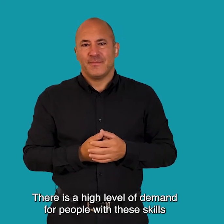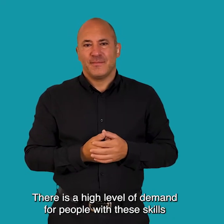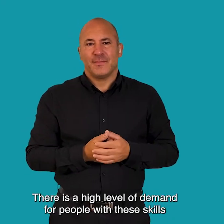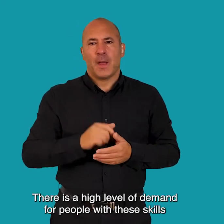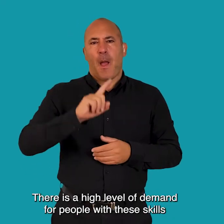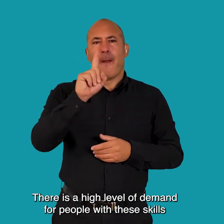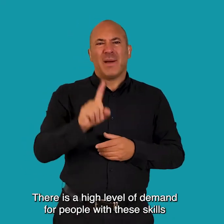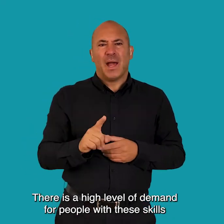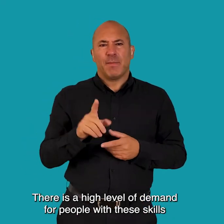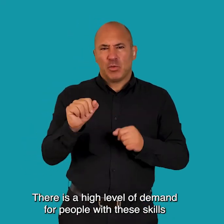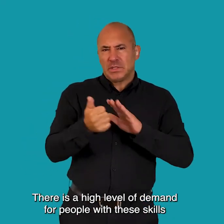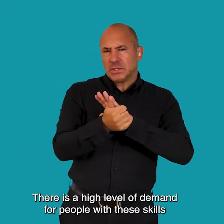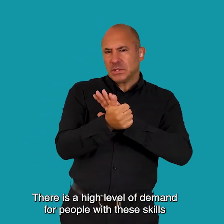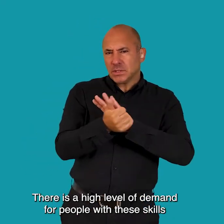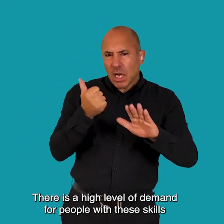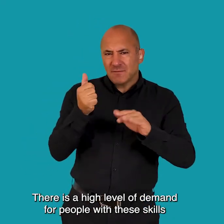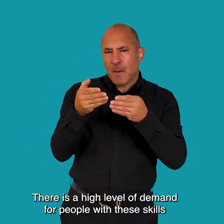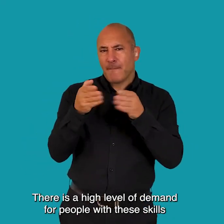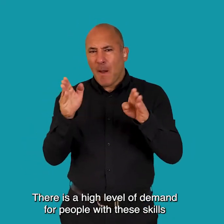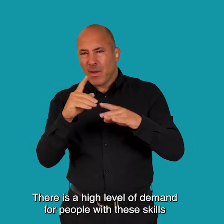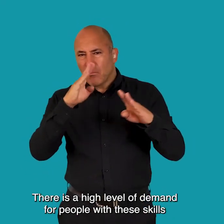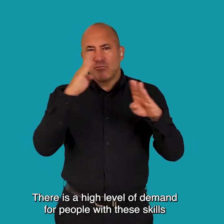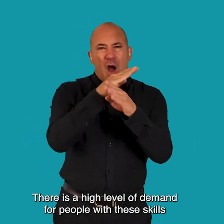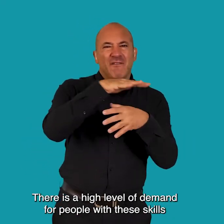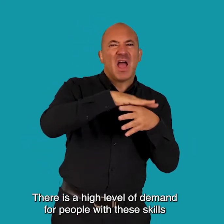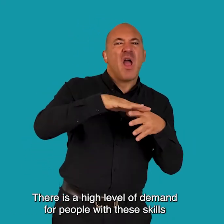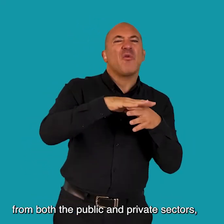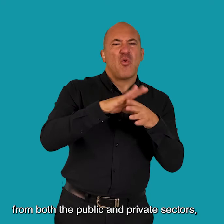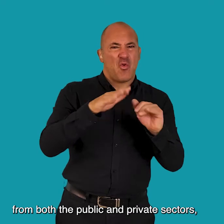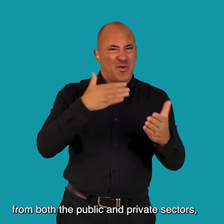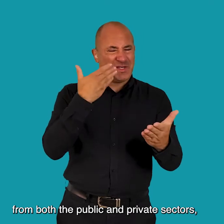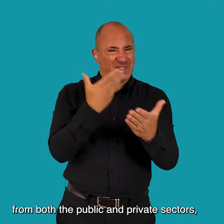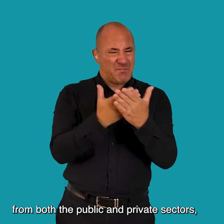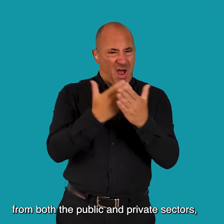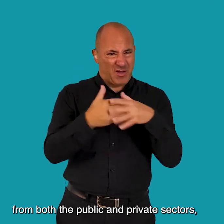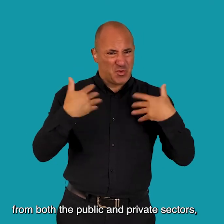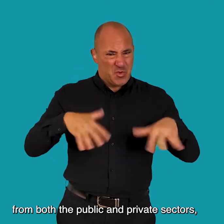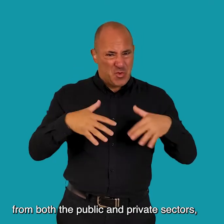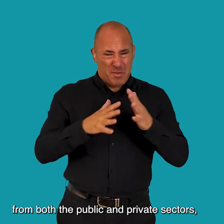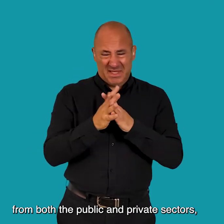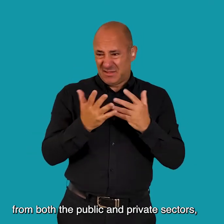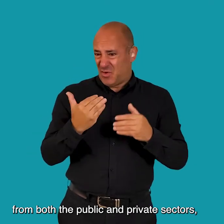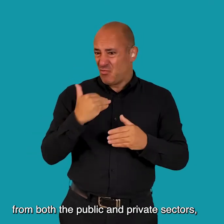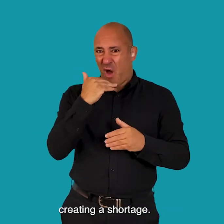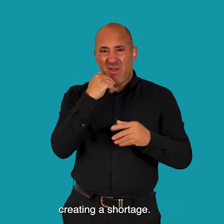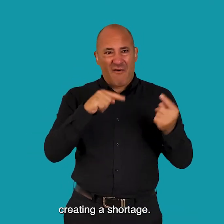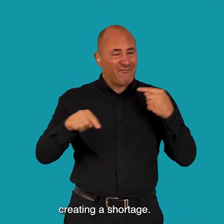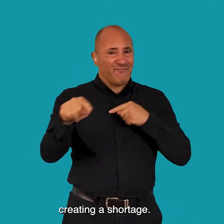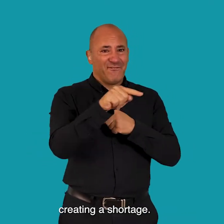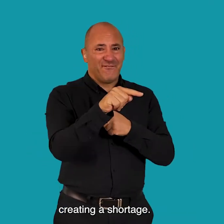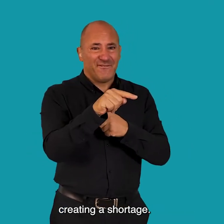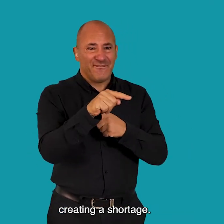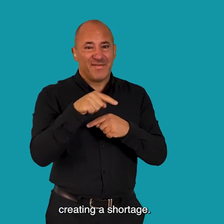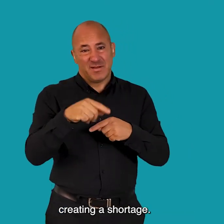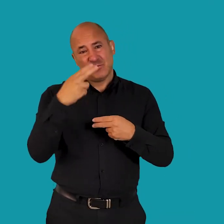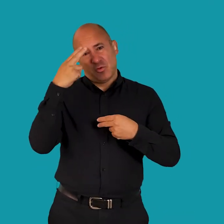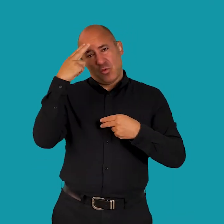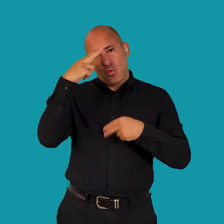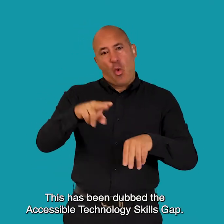is a high level of demand for people with these skills from both the public and private sectors, creating a shortage. This